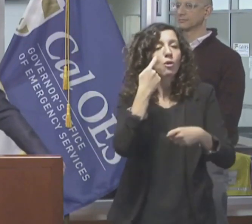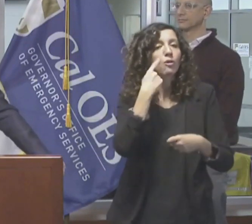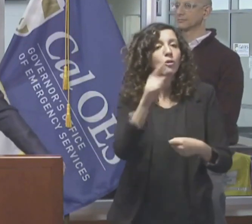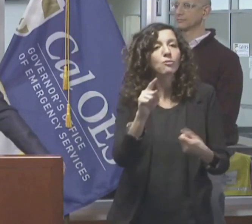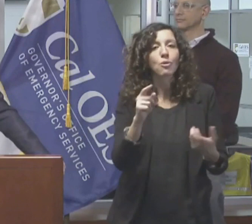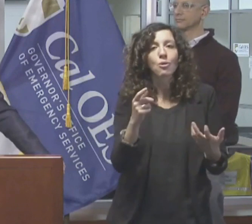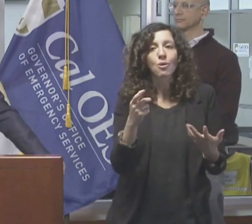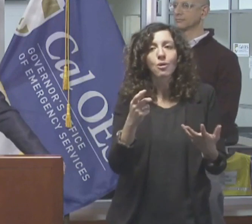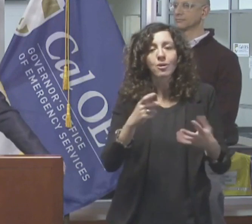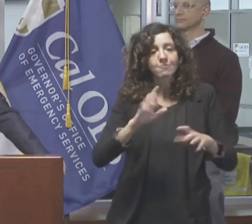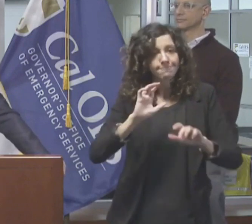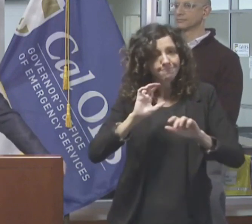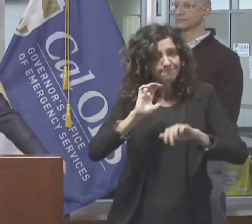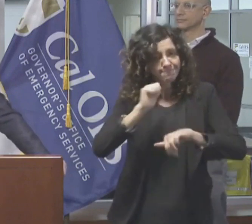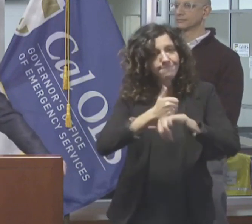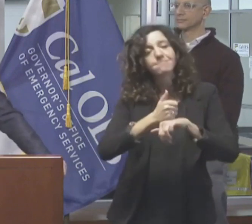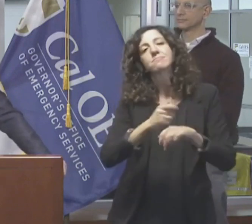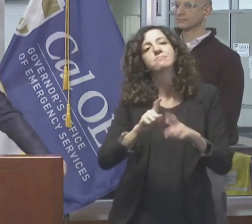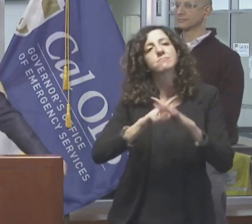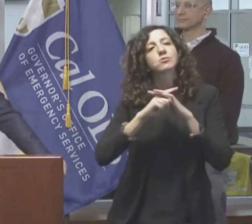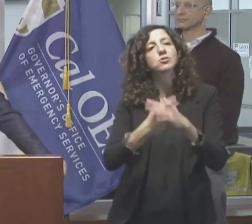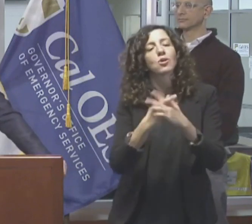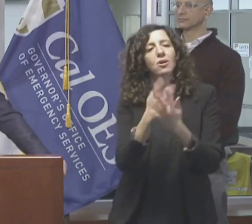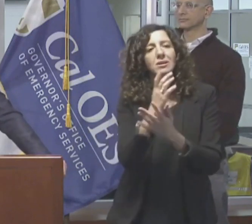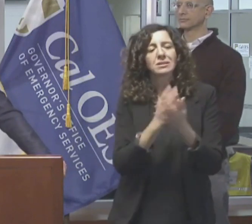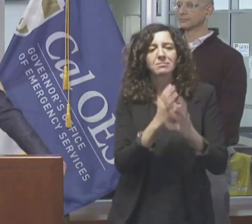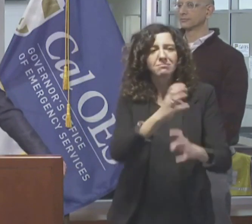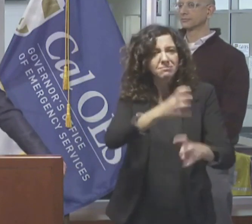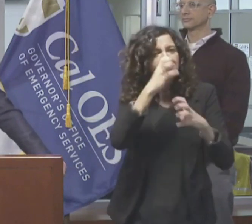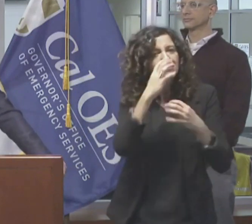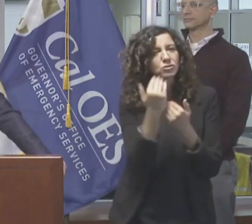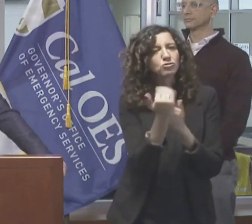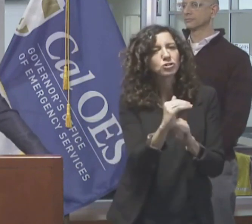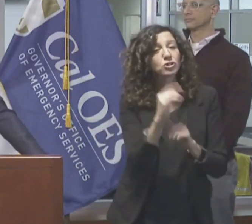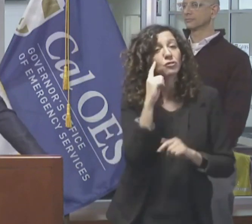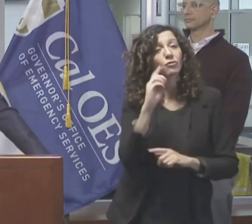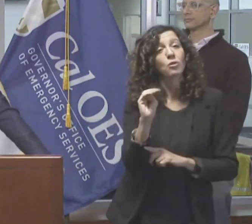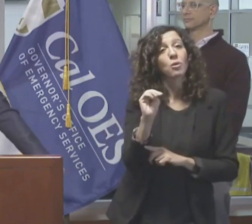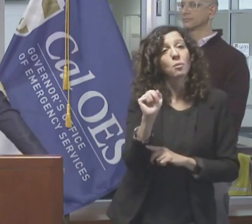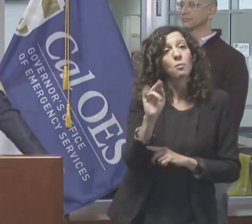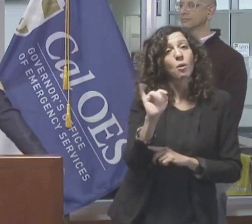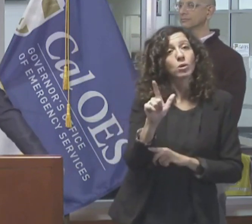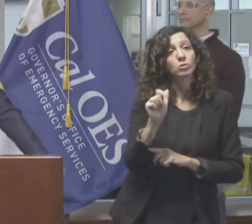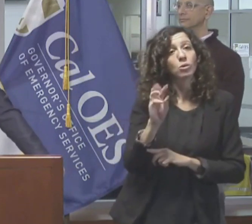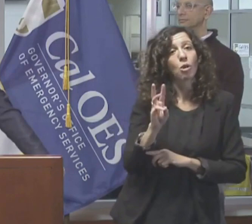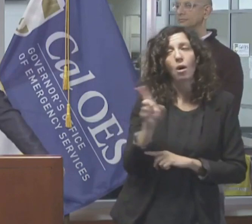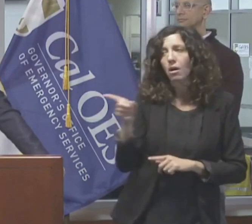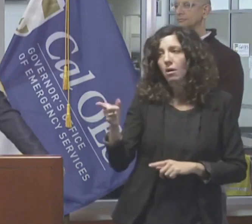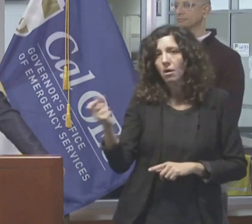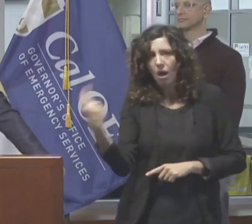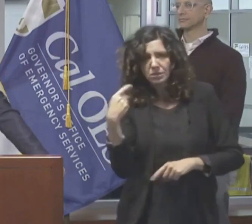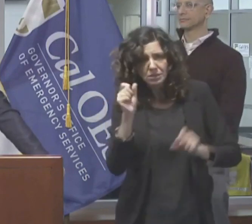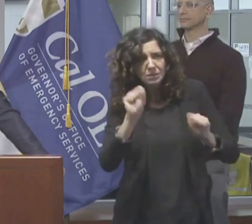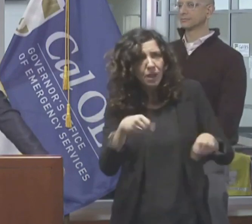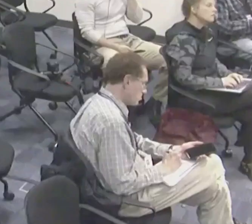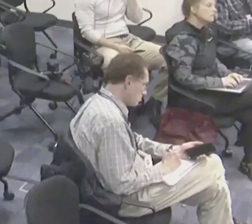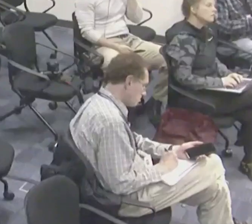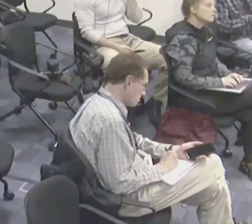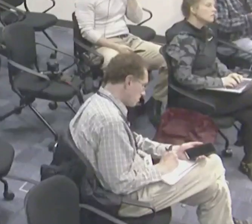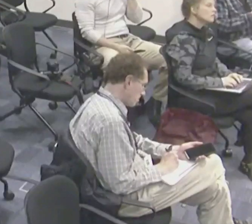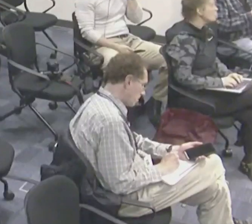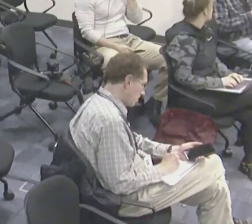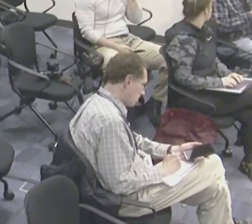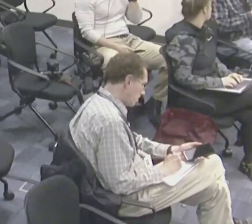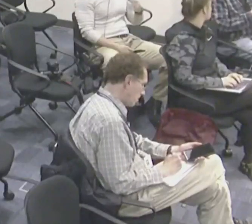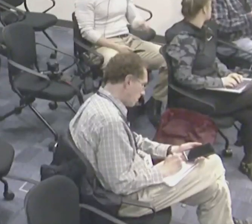the enactment of the kind of restrictions that we just advanced to martial law and the like. Quarantine the state. Can you close the state? state? Can you close airports?